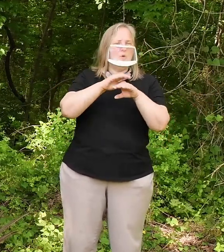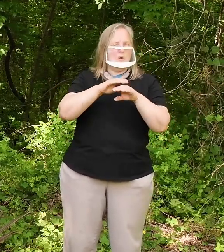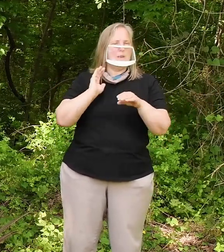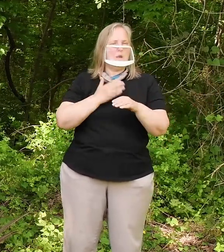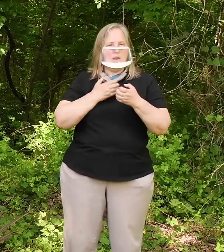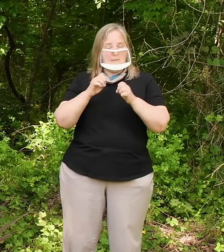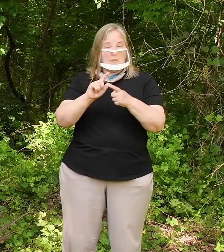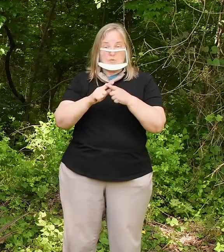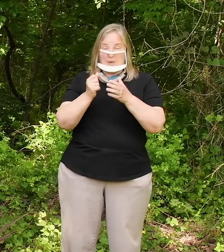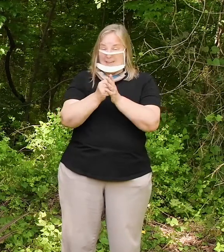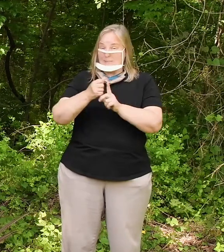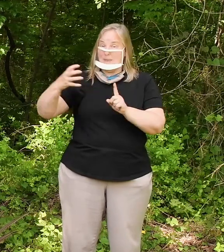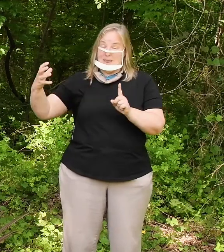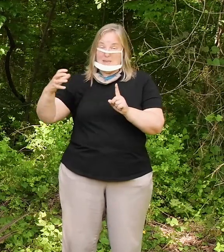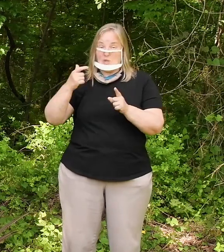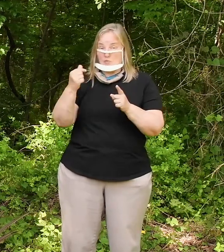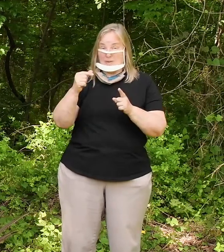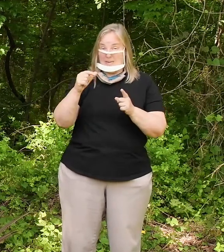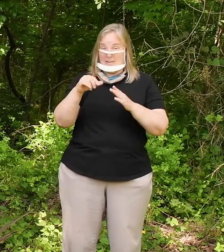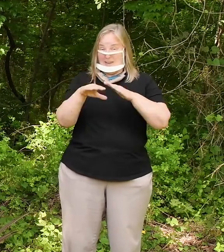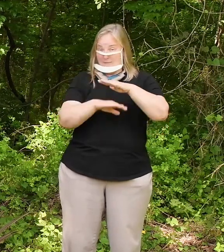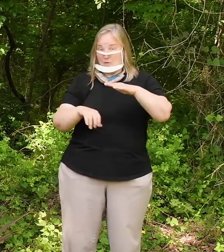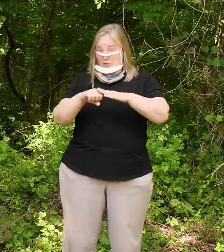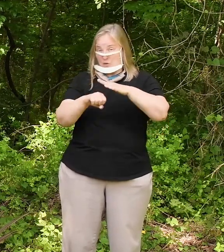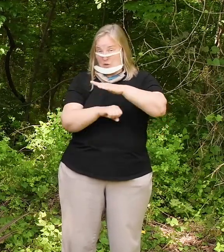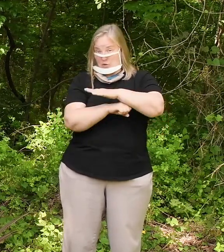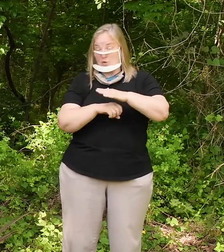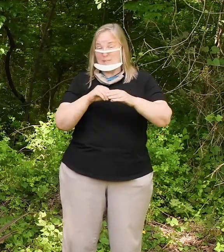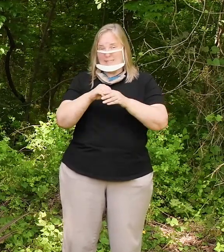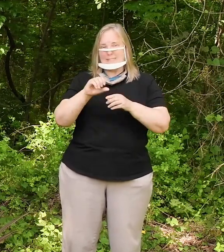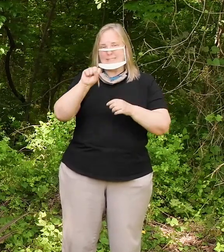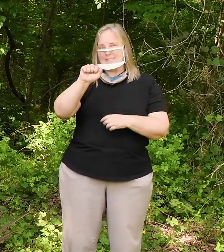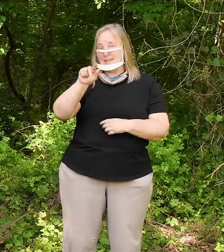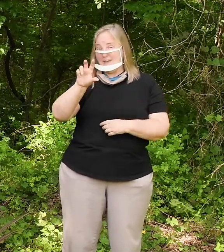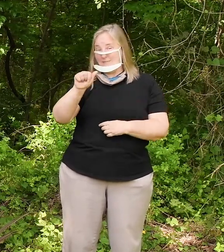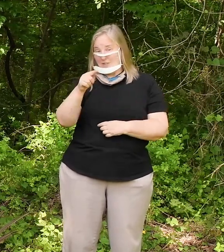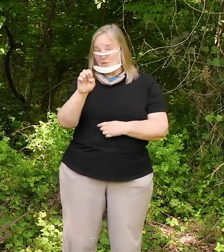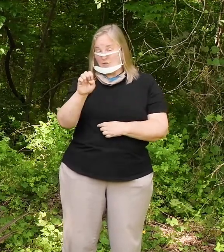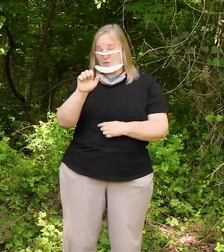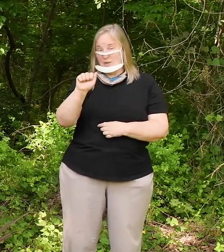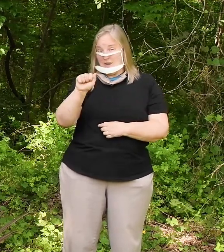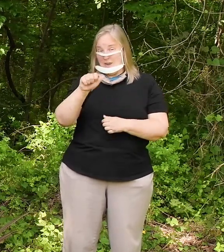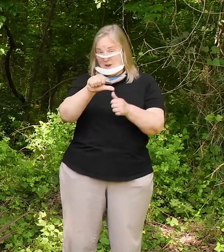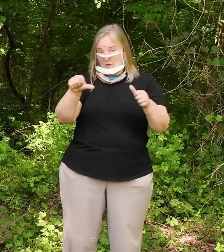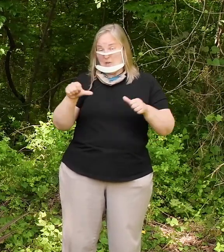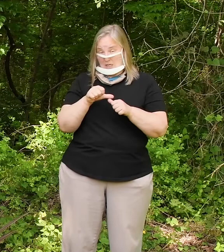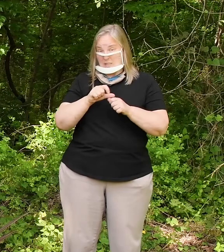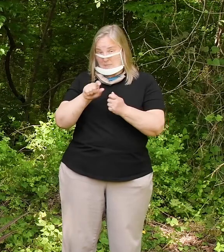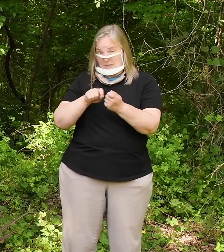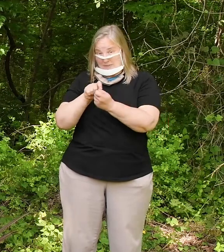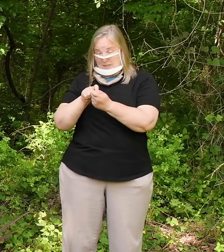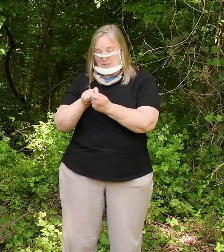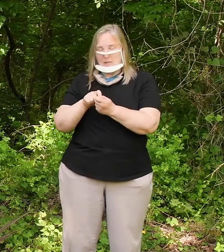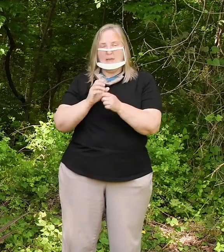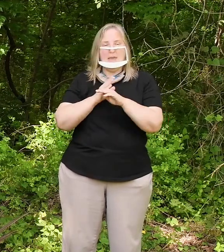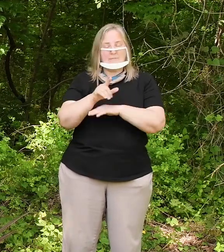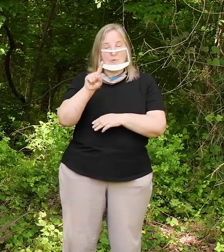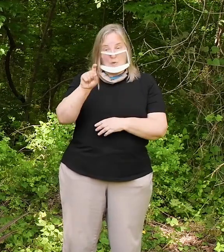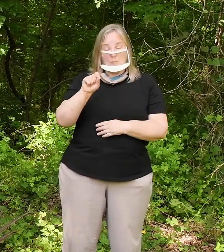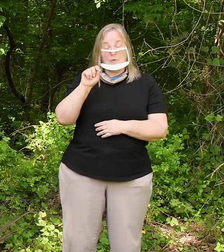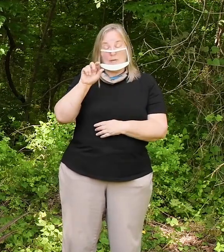expand green infrastructure in the Savage area. After our $1.725